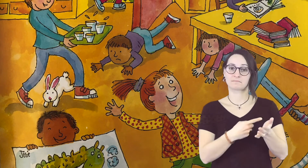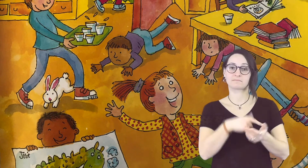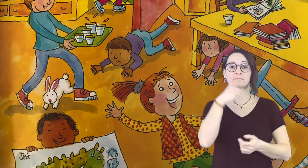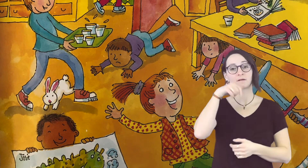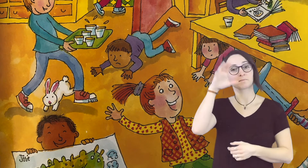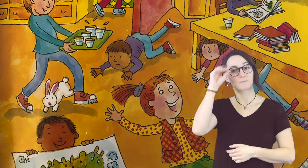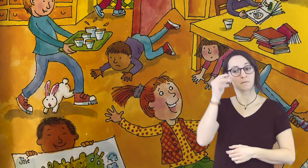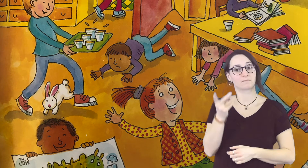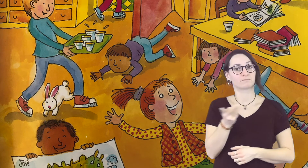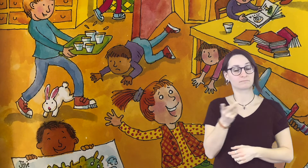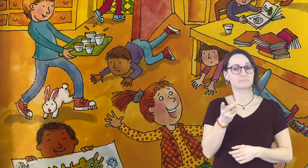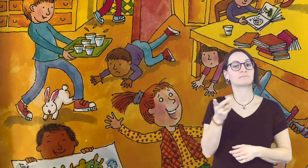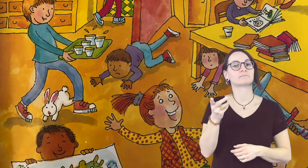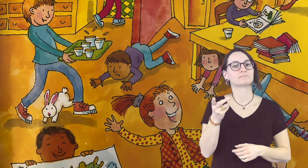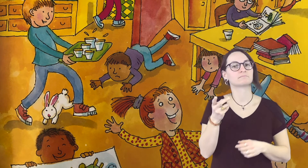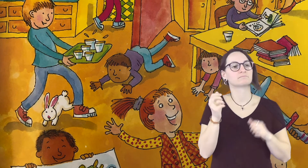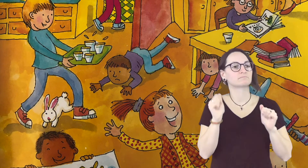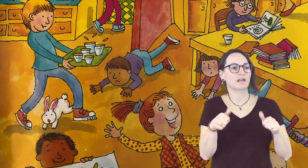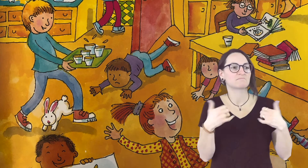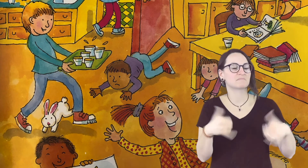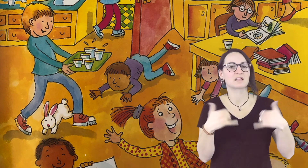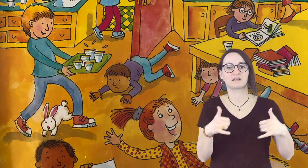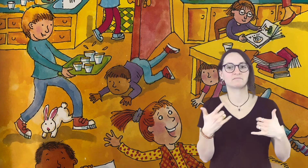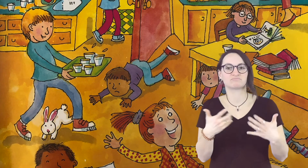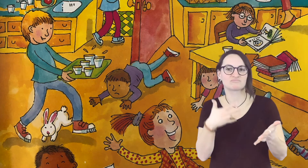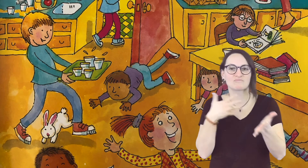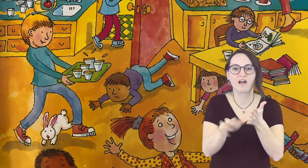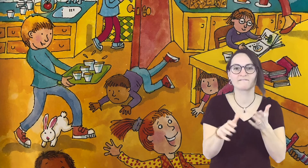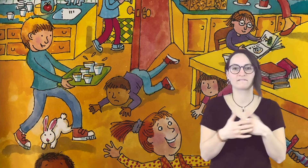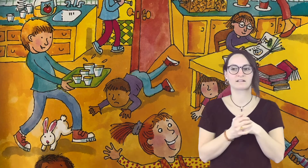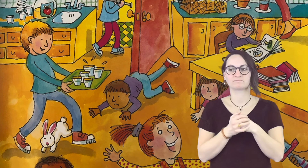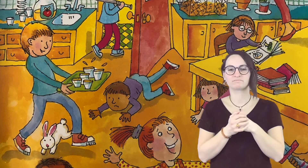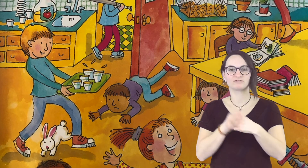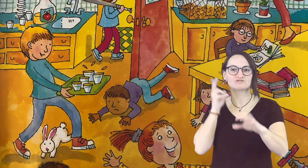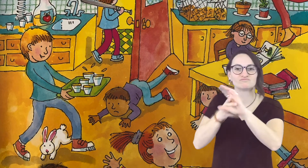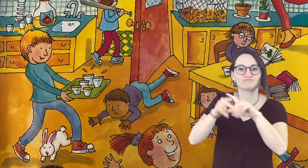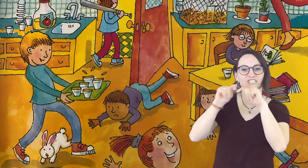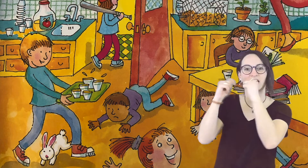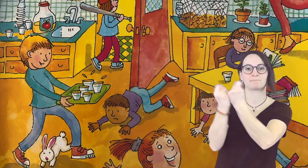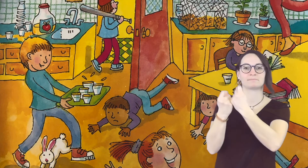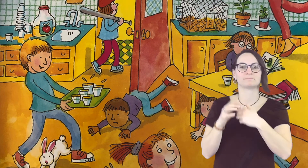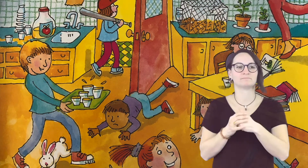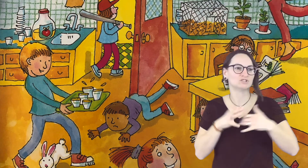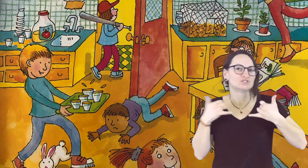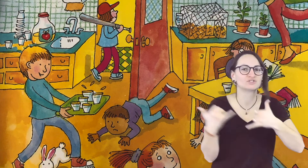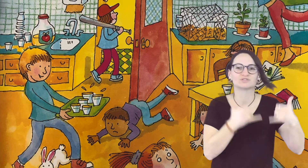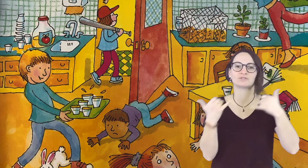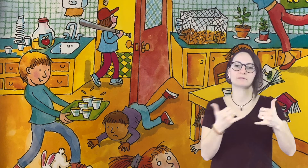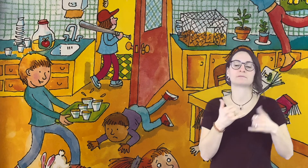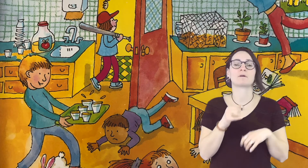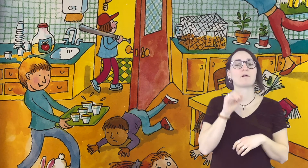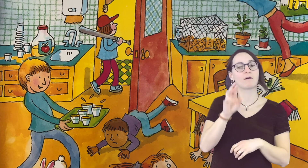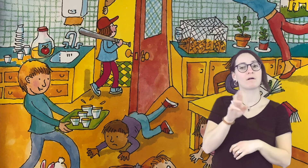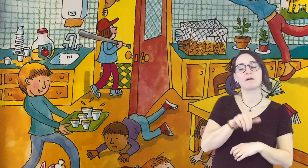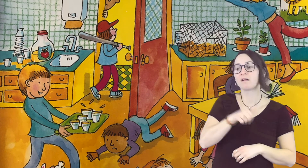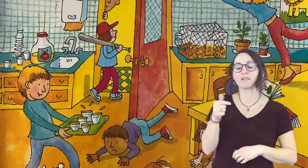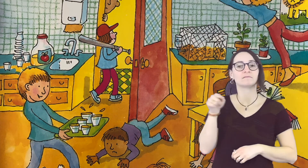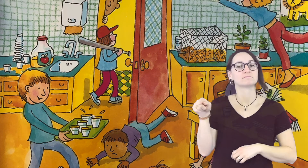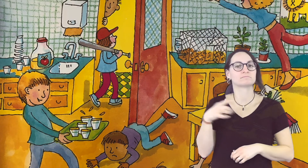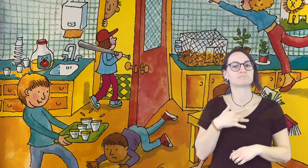Both girls and boys sometimes like to feel their own strength or be on a team. Other